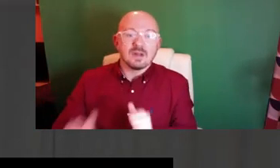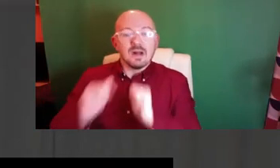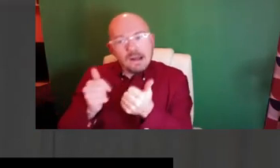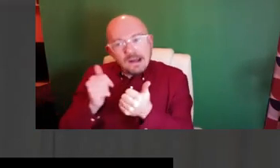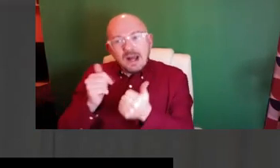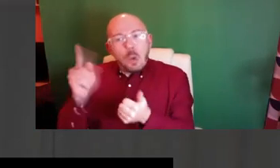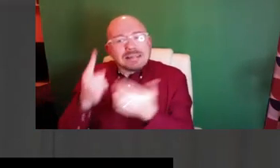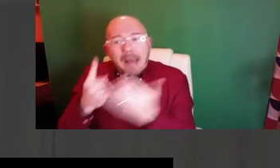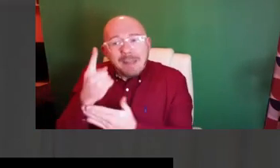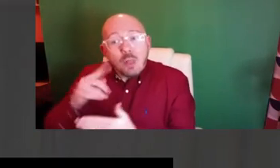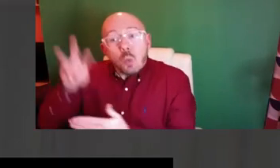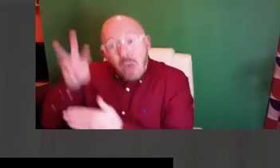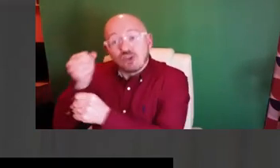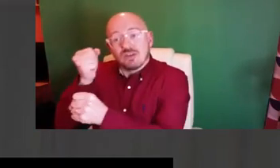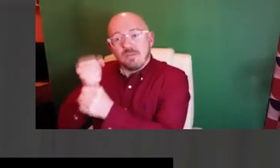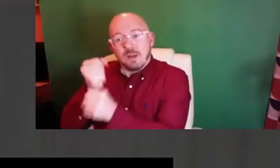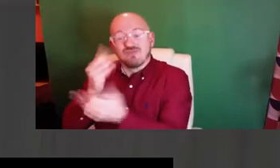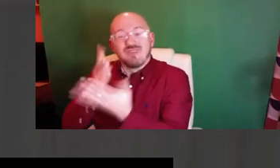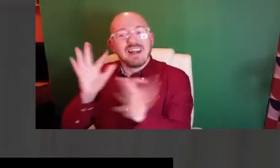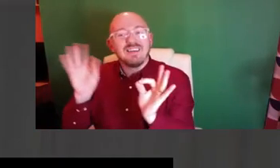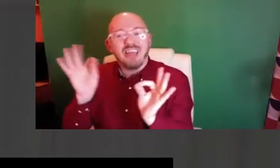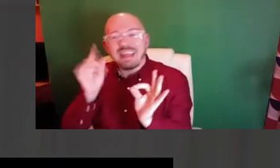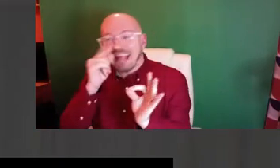And again, this motion passed.